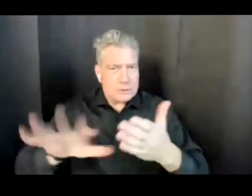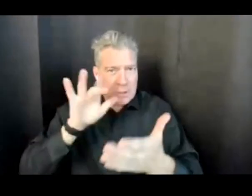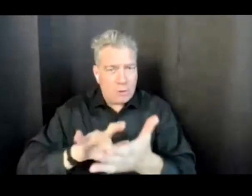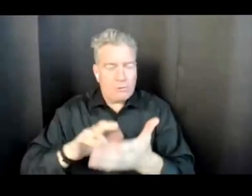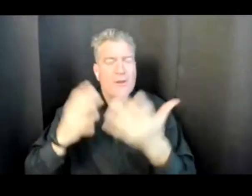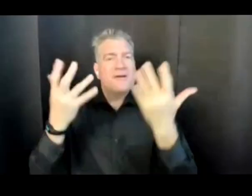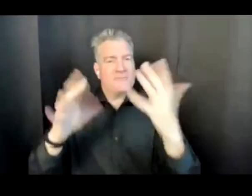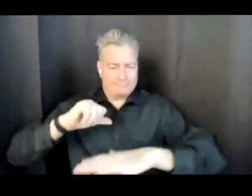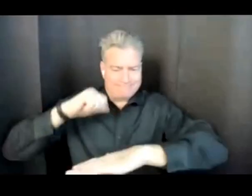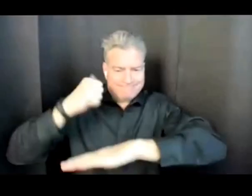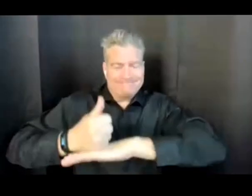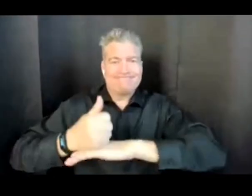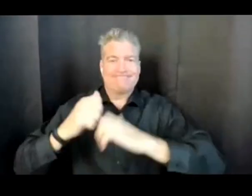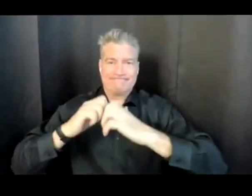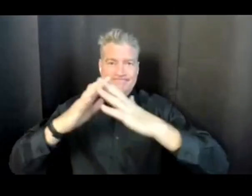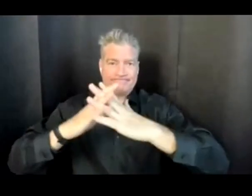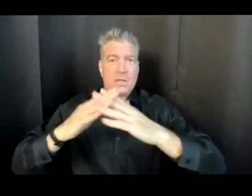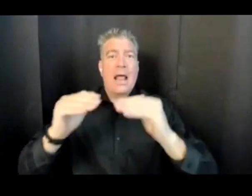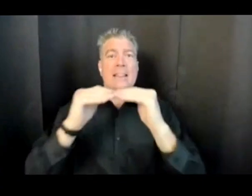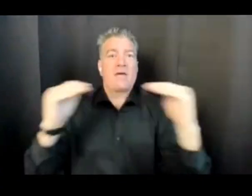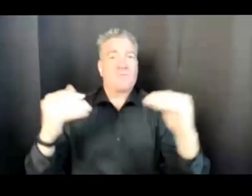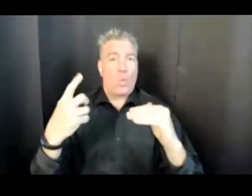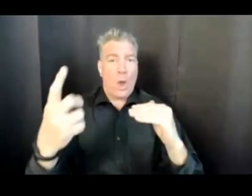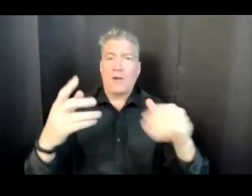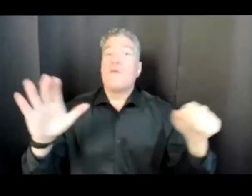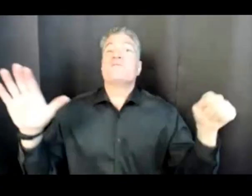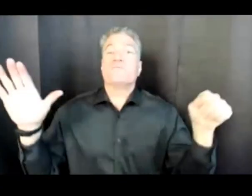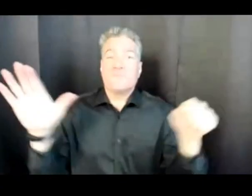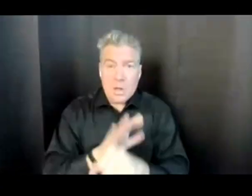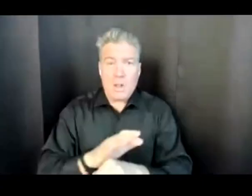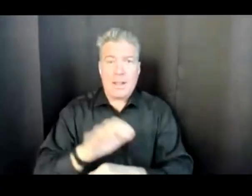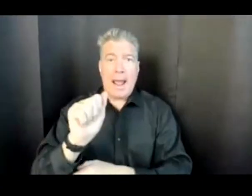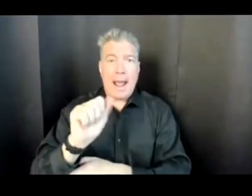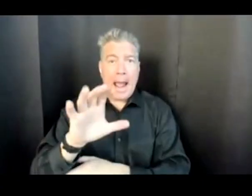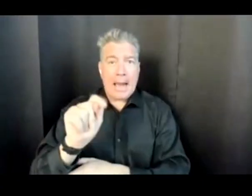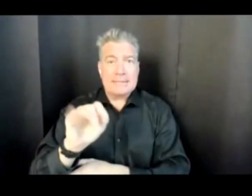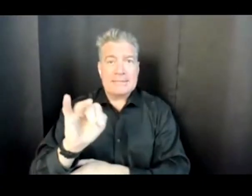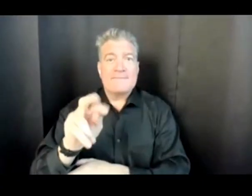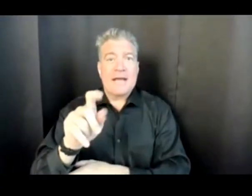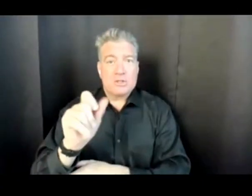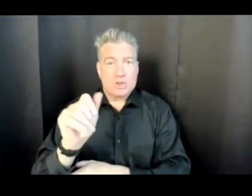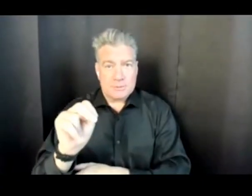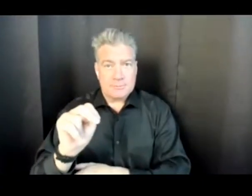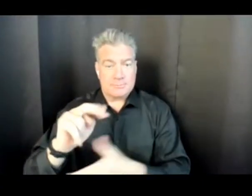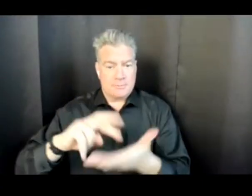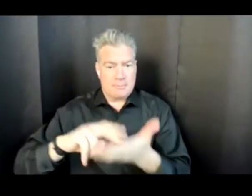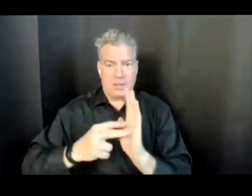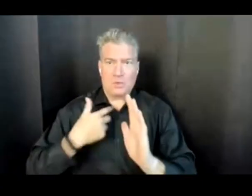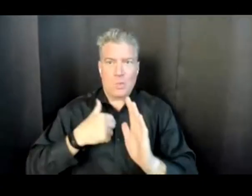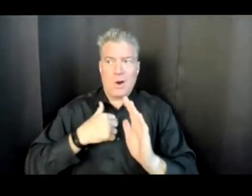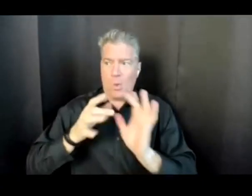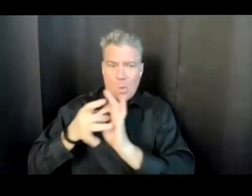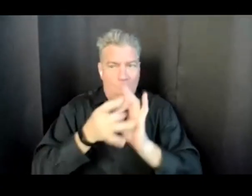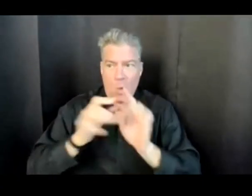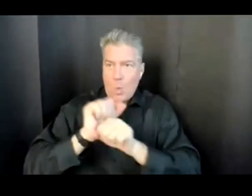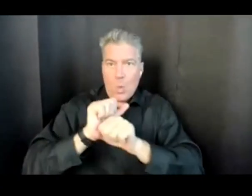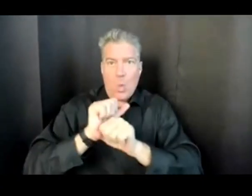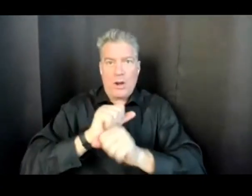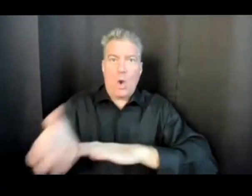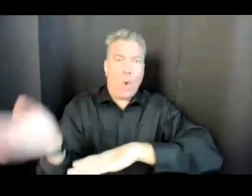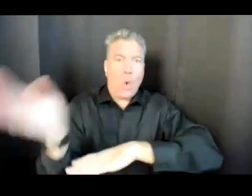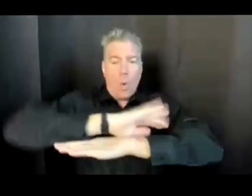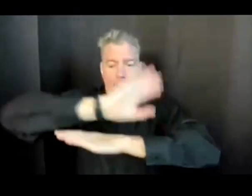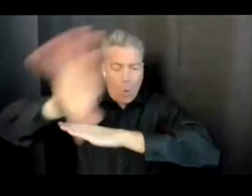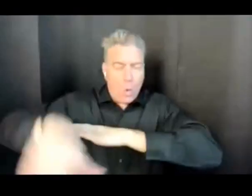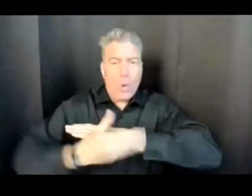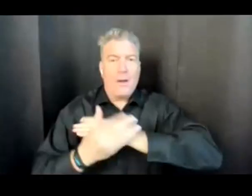level 1 full activation and will continue to do so 24/7 until this winter weather event is passed. Although